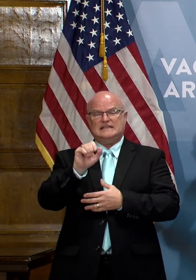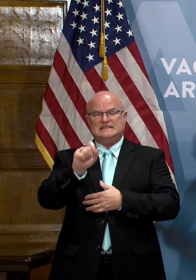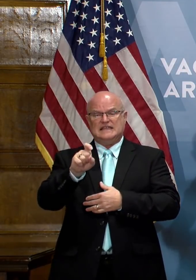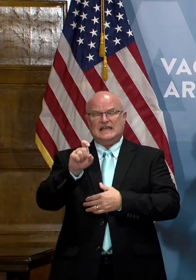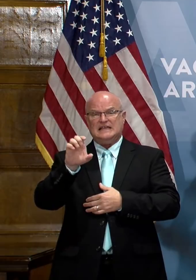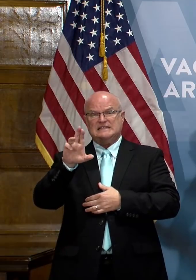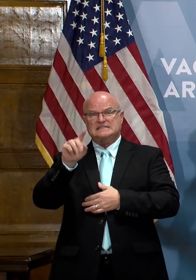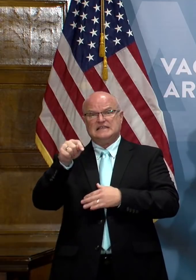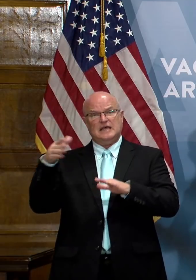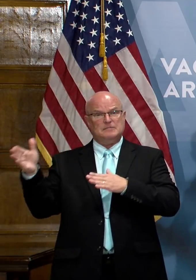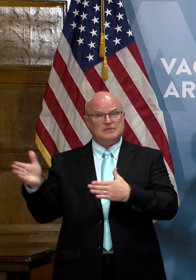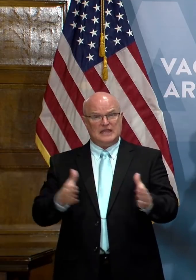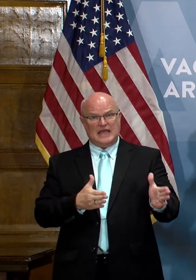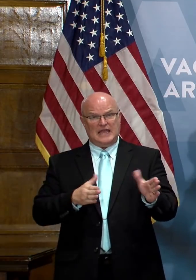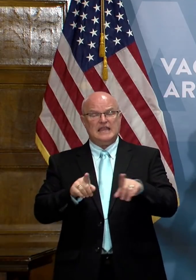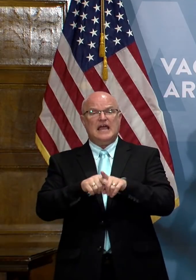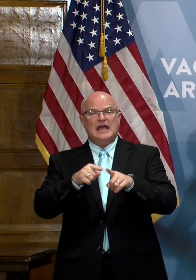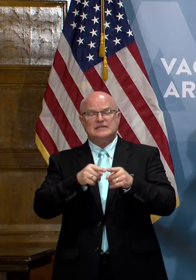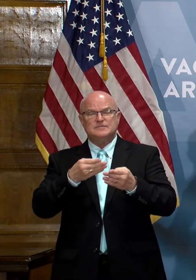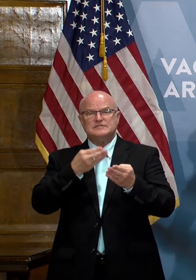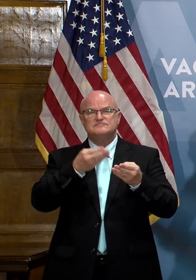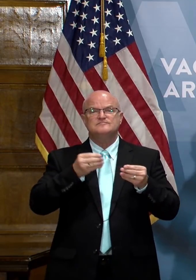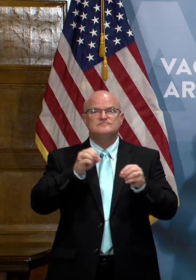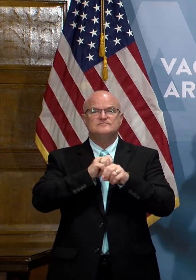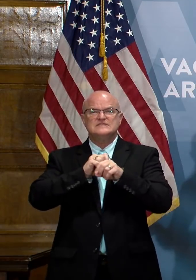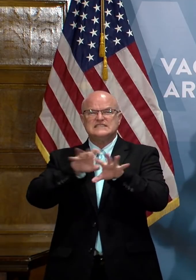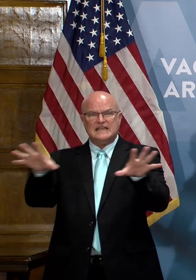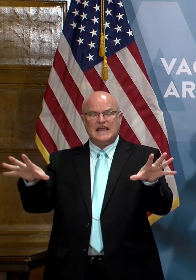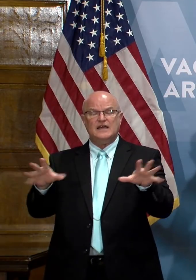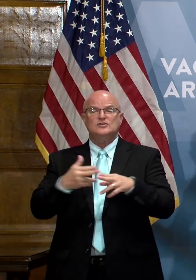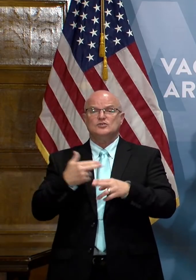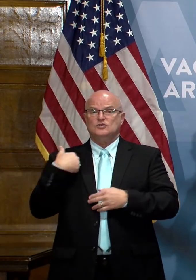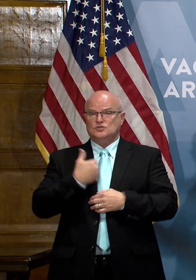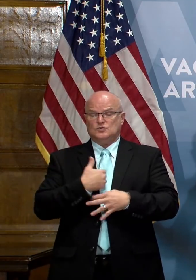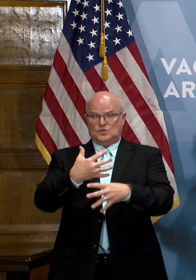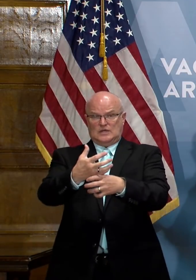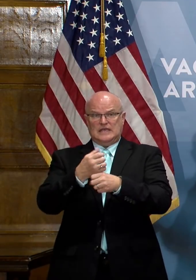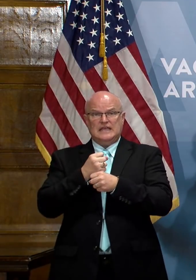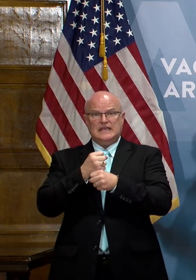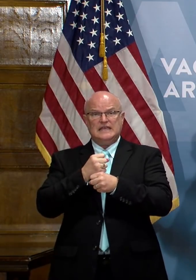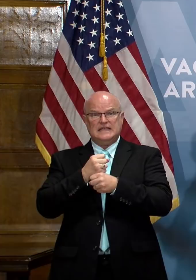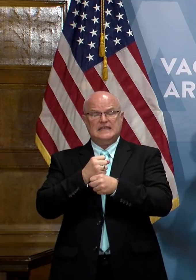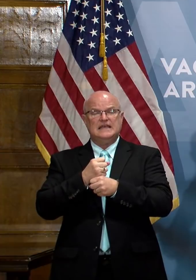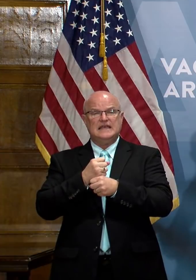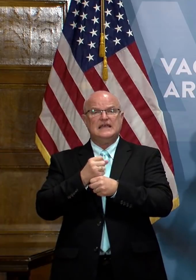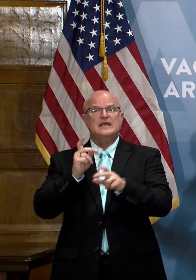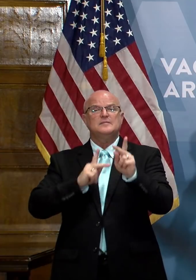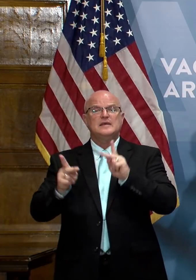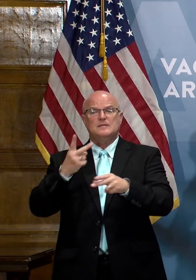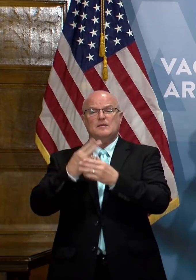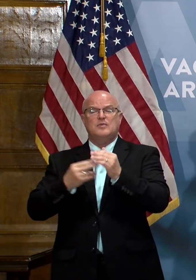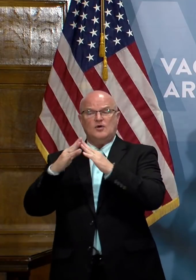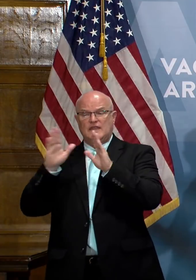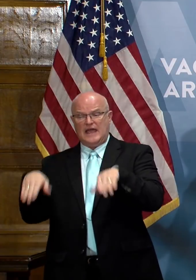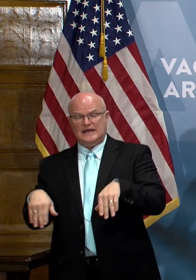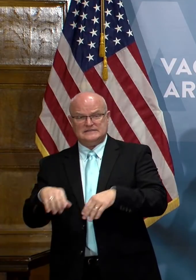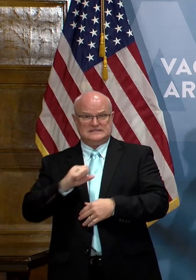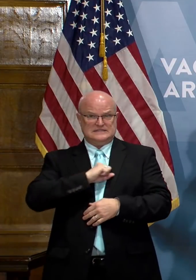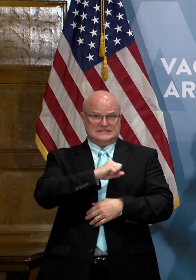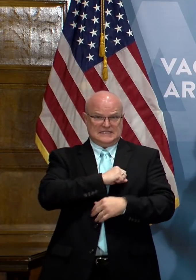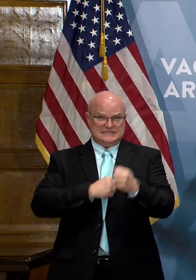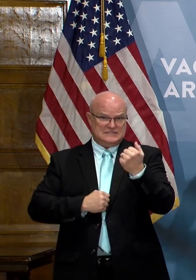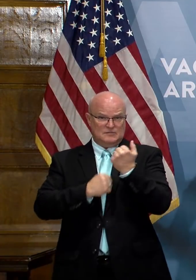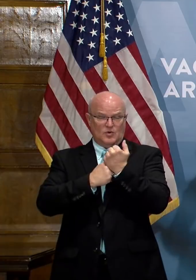cut plan as it's being circulated. And as soon as we get a majority of both houses in support of